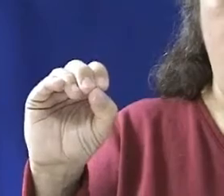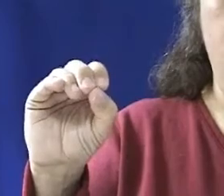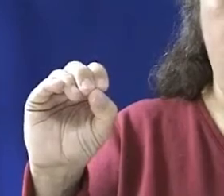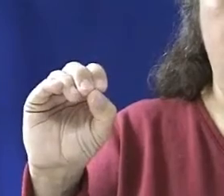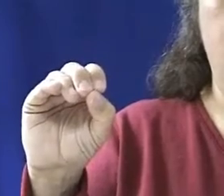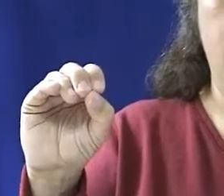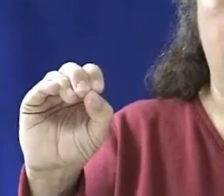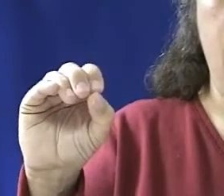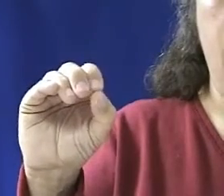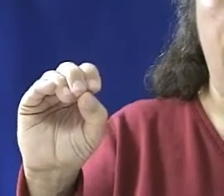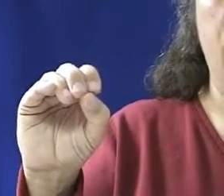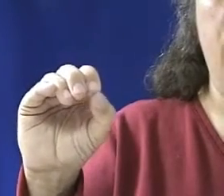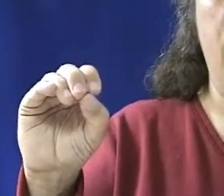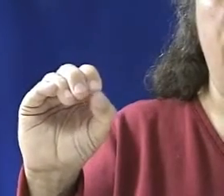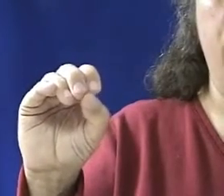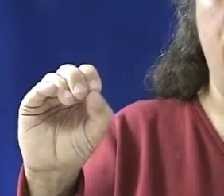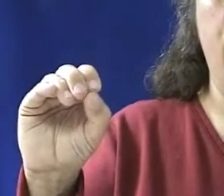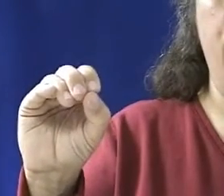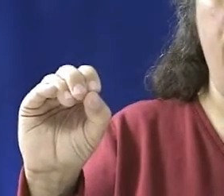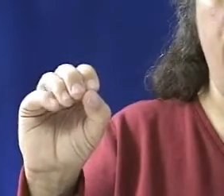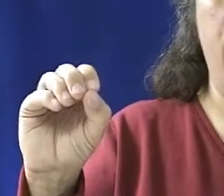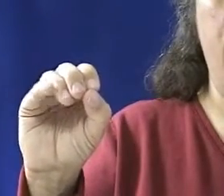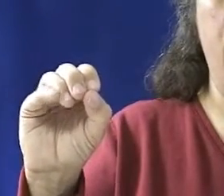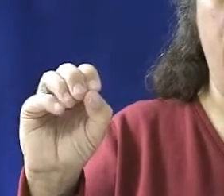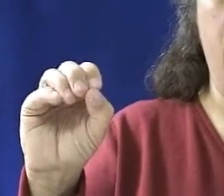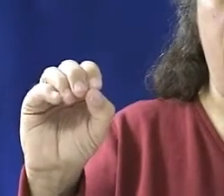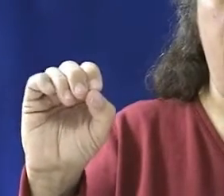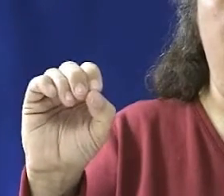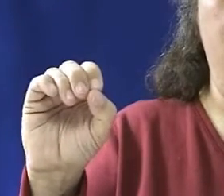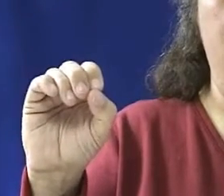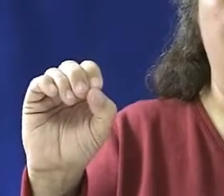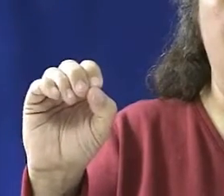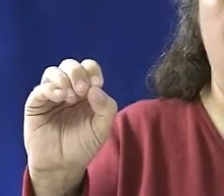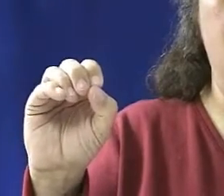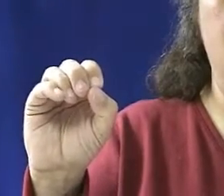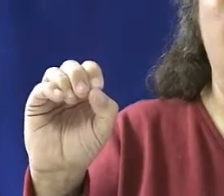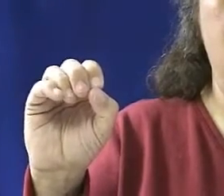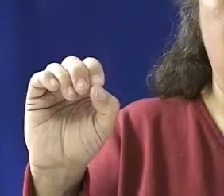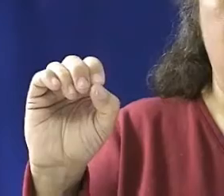O. Thumb is touching these first 2 fingers. The others just kind of complete the circle.